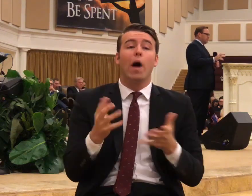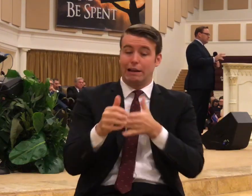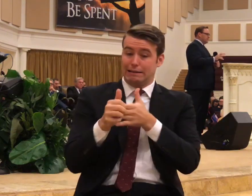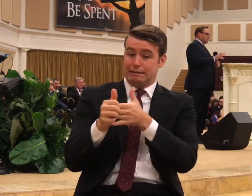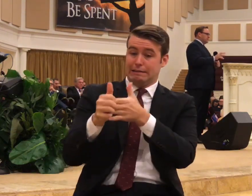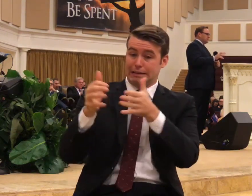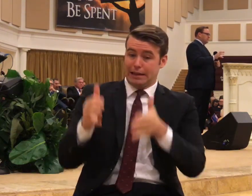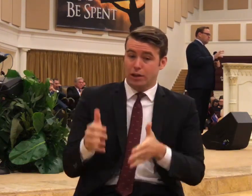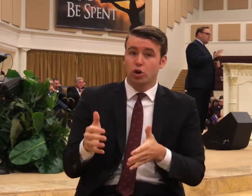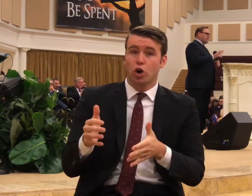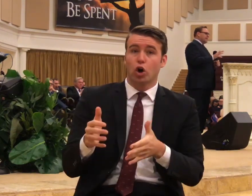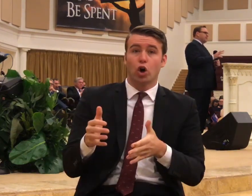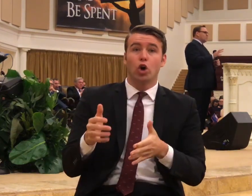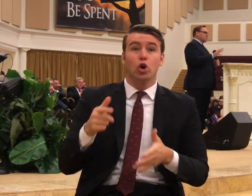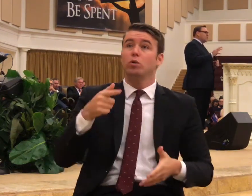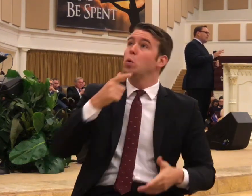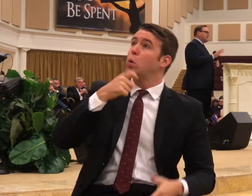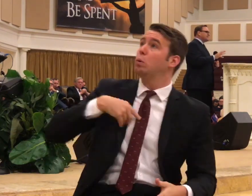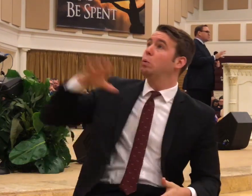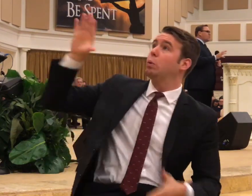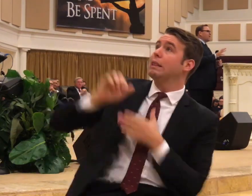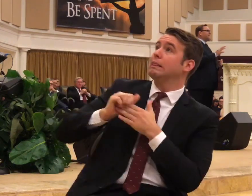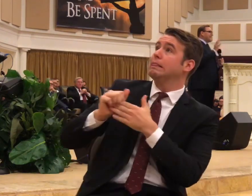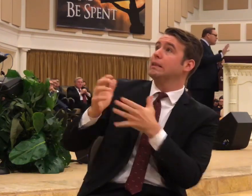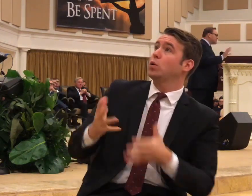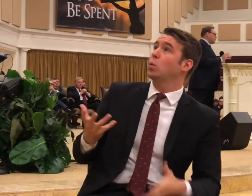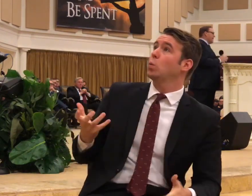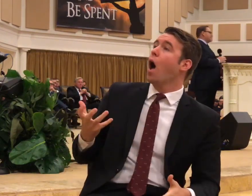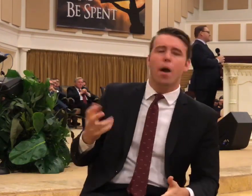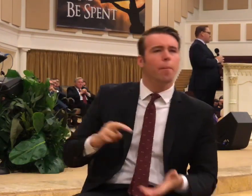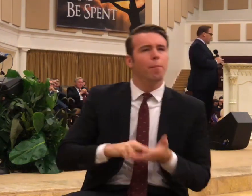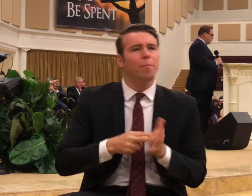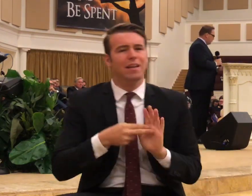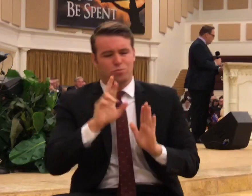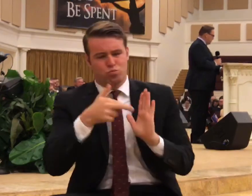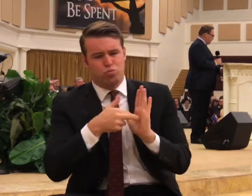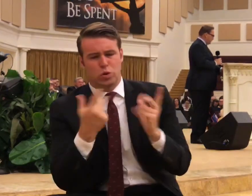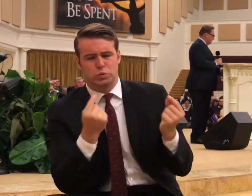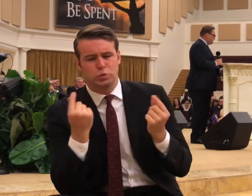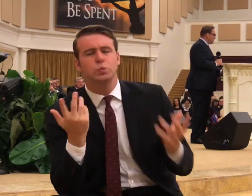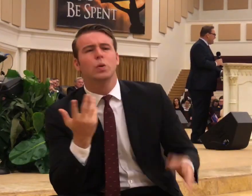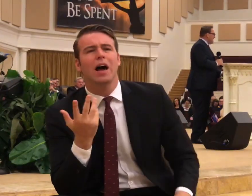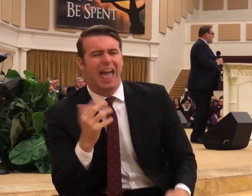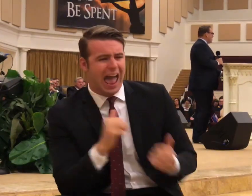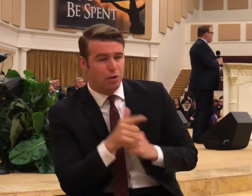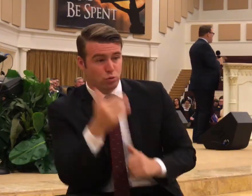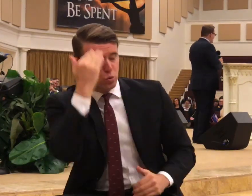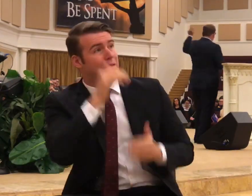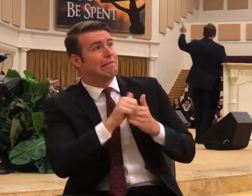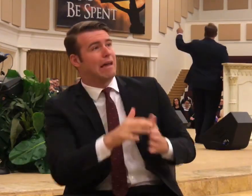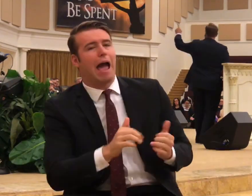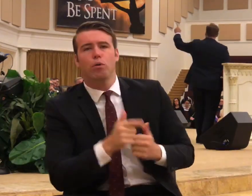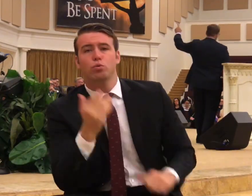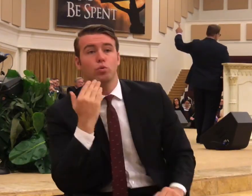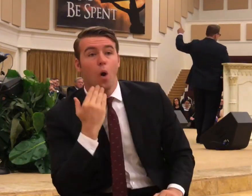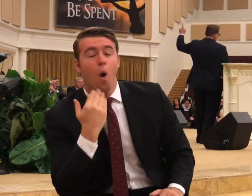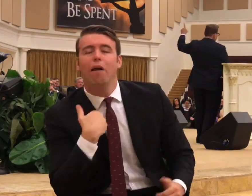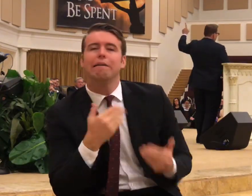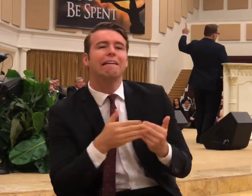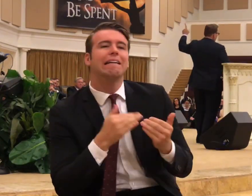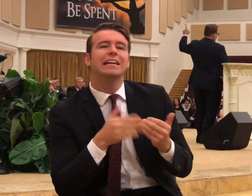leader. You want to be a leader. So what characterizes a leader when you look at them can be